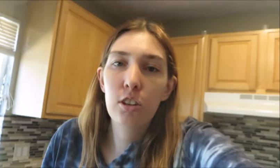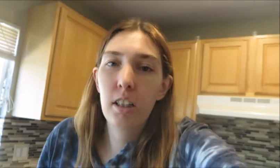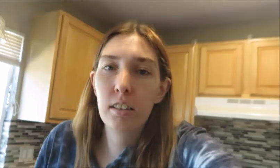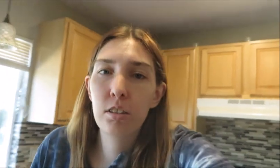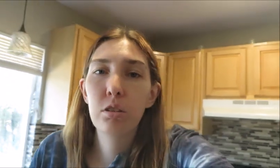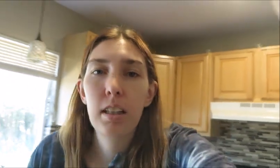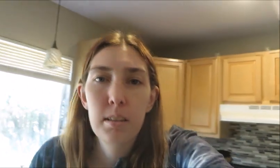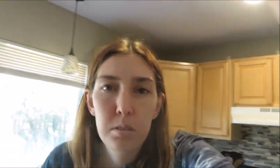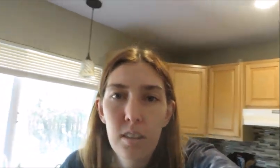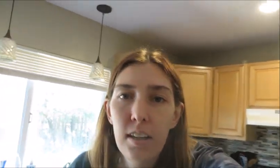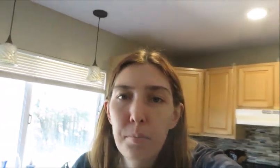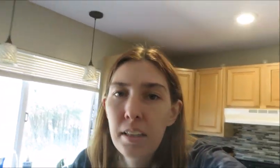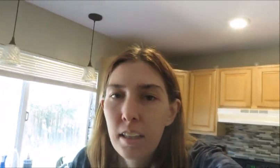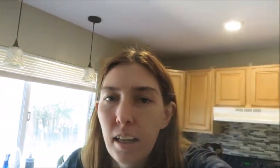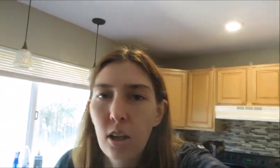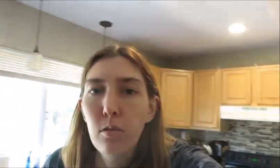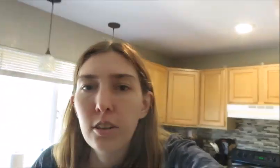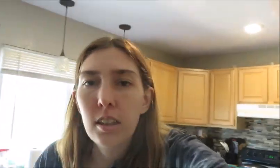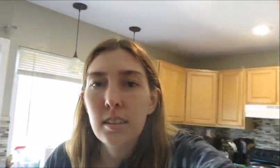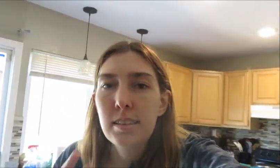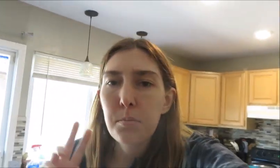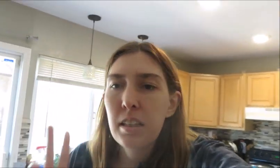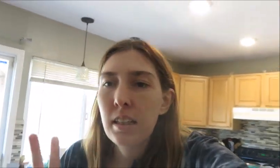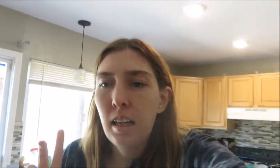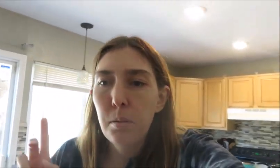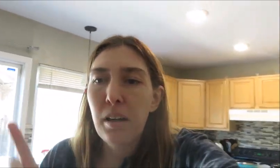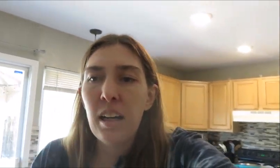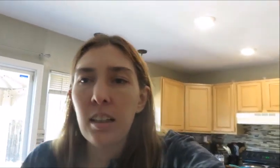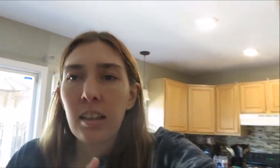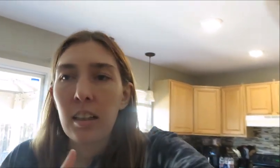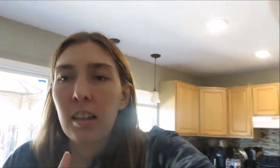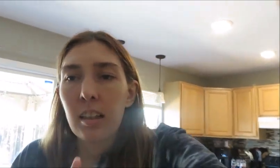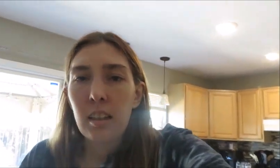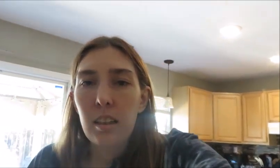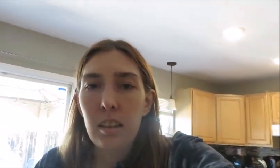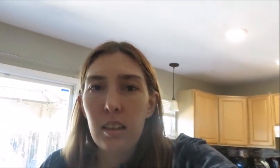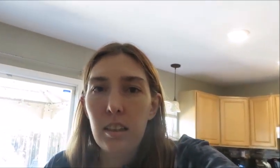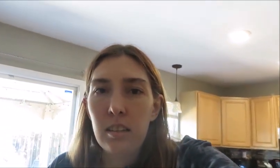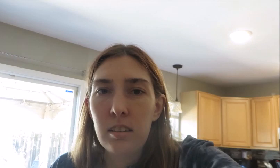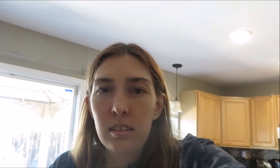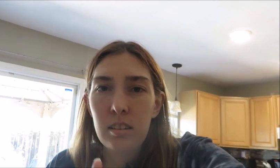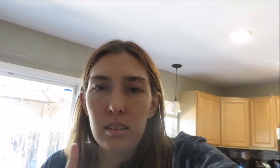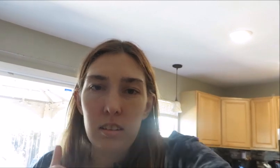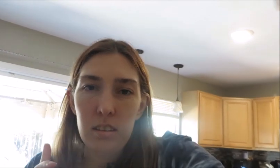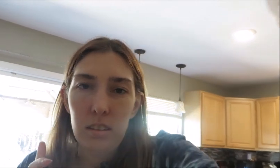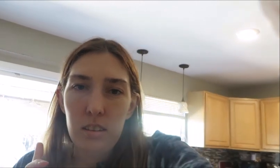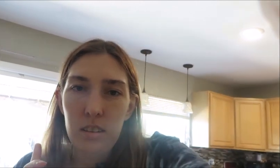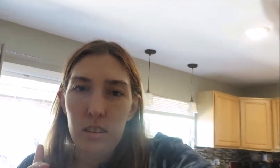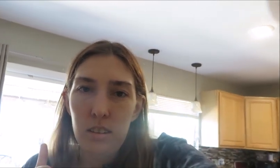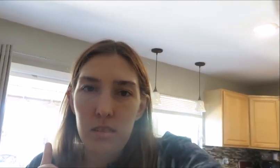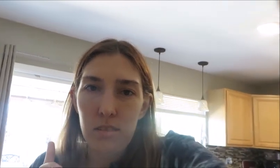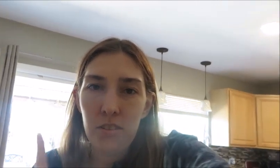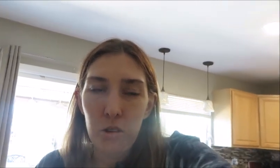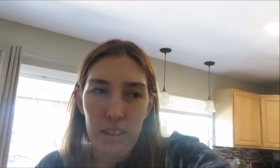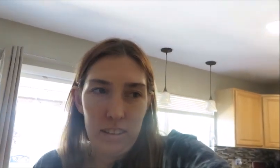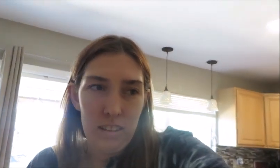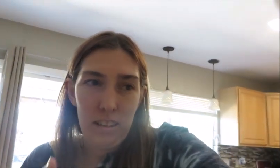try to set some stuff up, and hopefully you guys can see me. I'll be back, and a few seconds. At